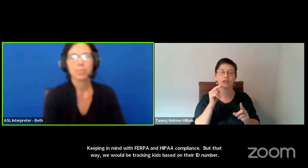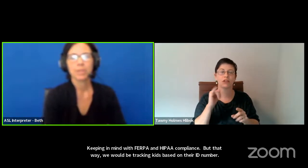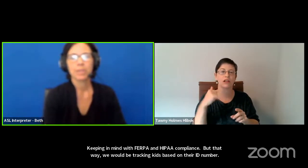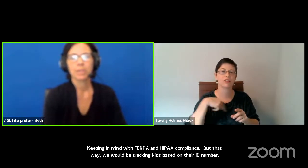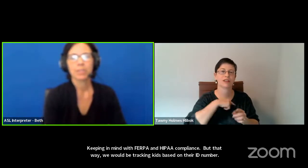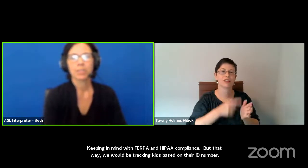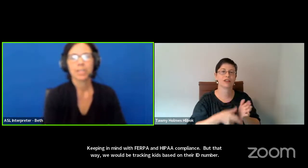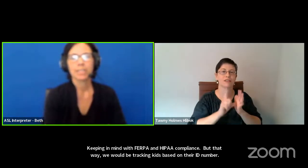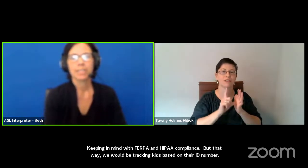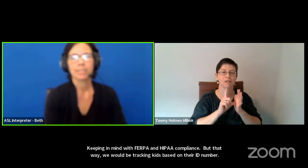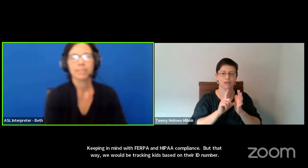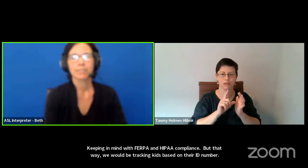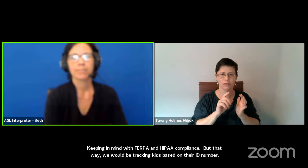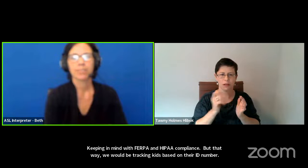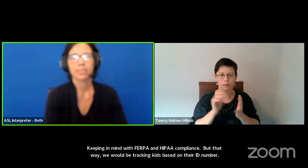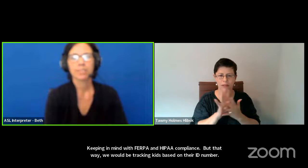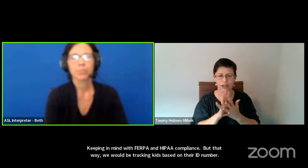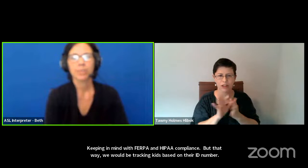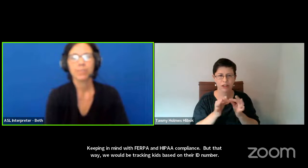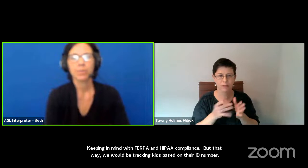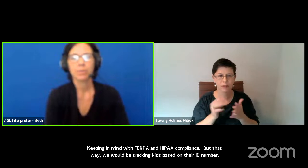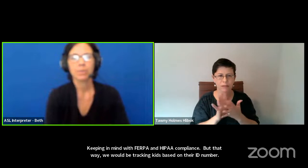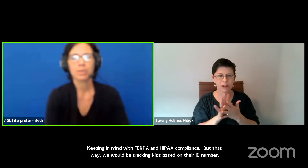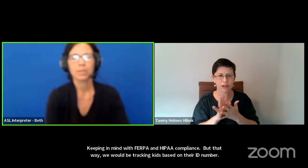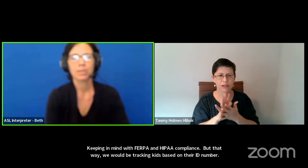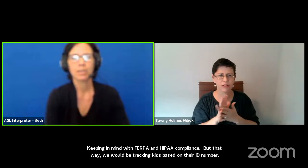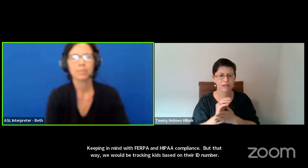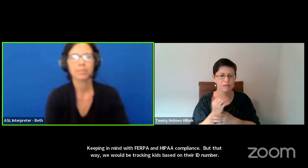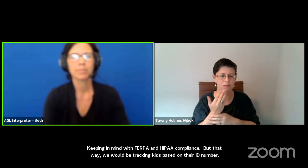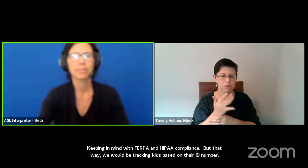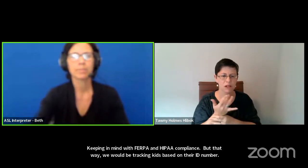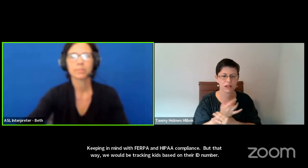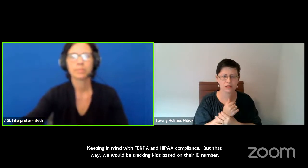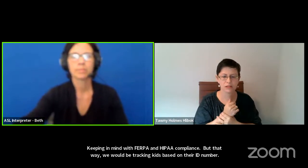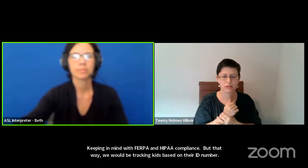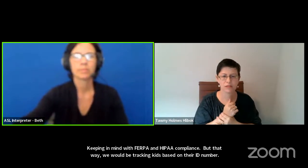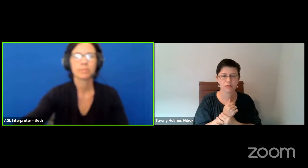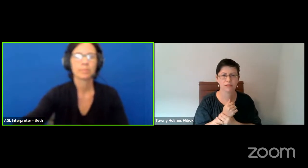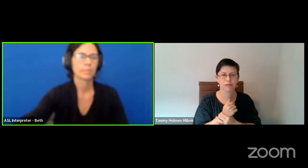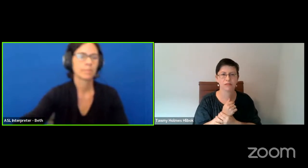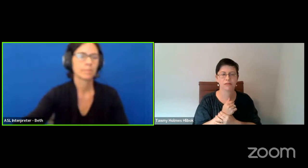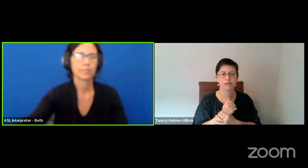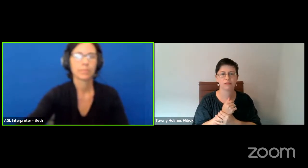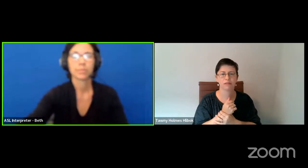Maybe it would be a good idea for us to review